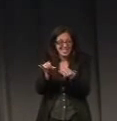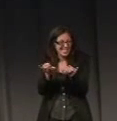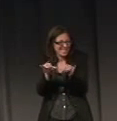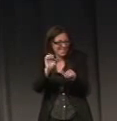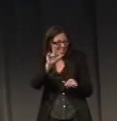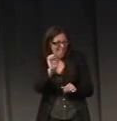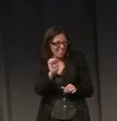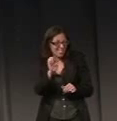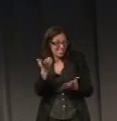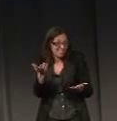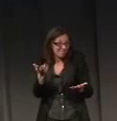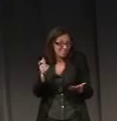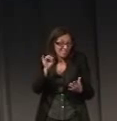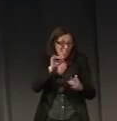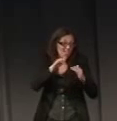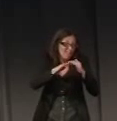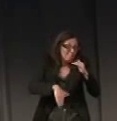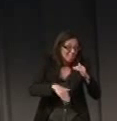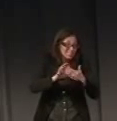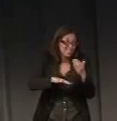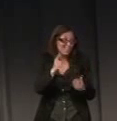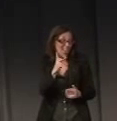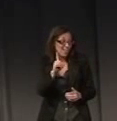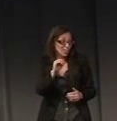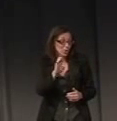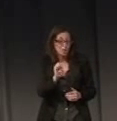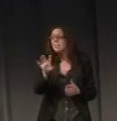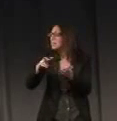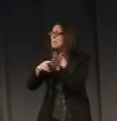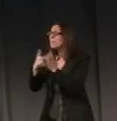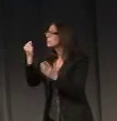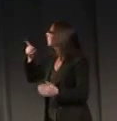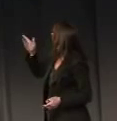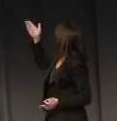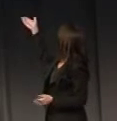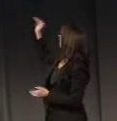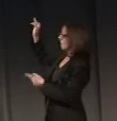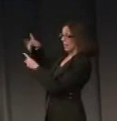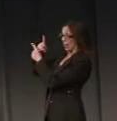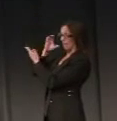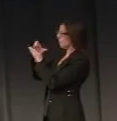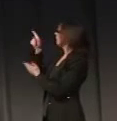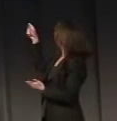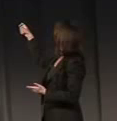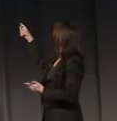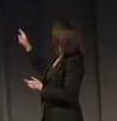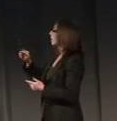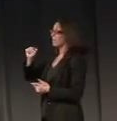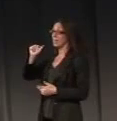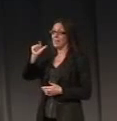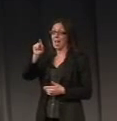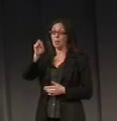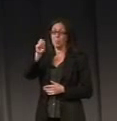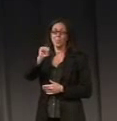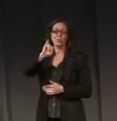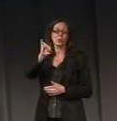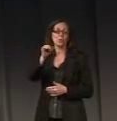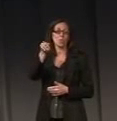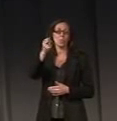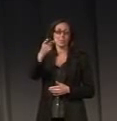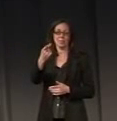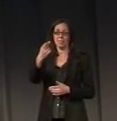great demonstrations like this, pictures like this, where Joseph Elbers has painted with a single color